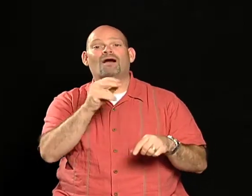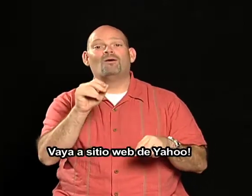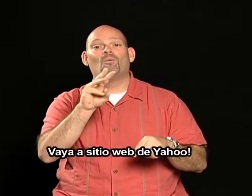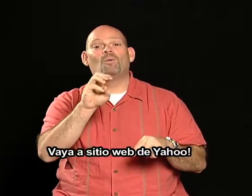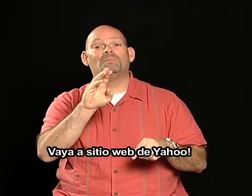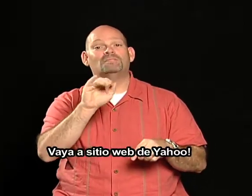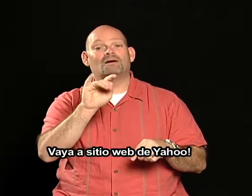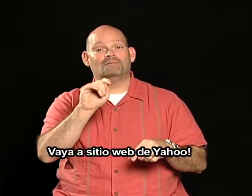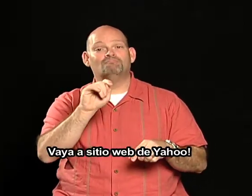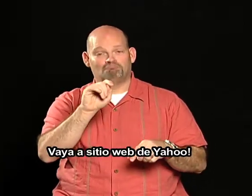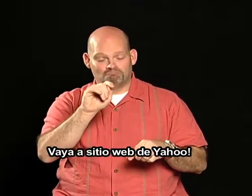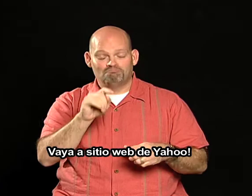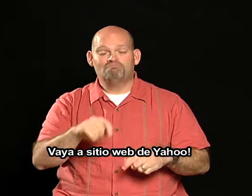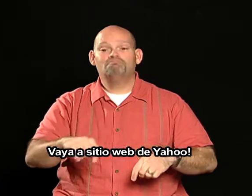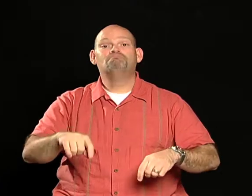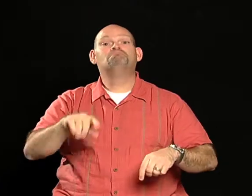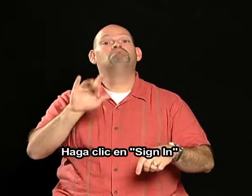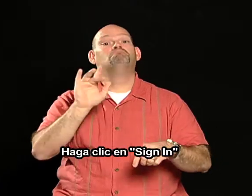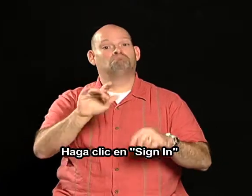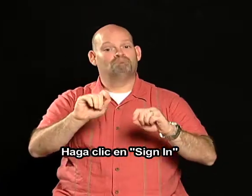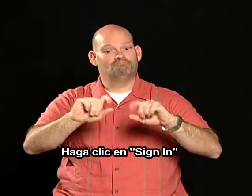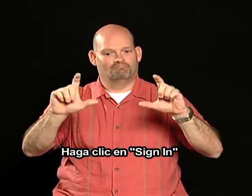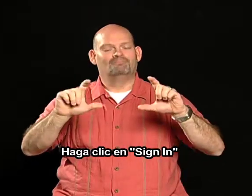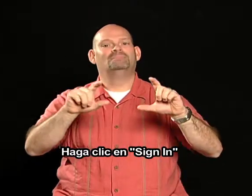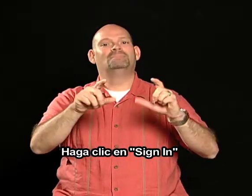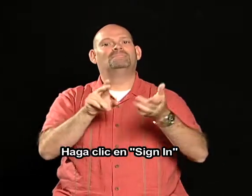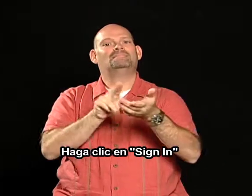go to the Yahoo website, click Sign In,